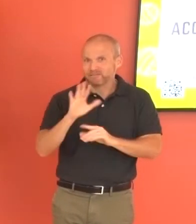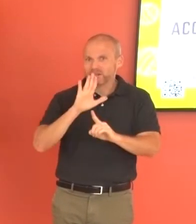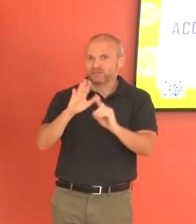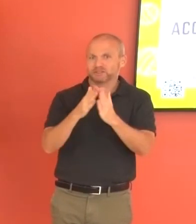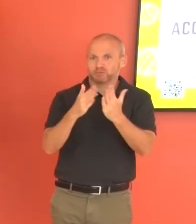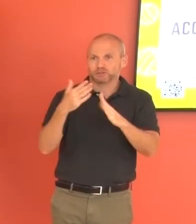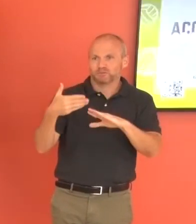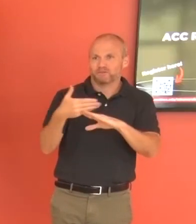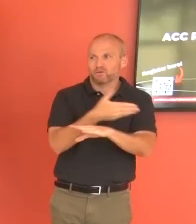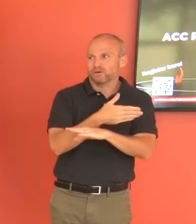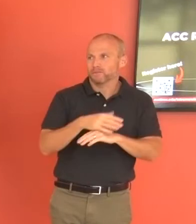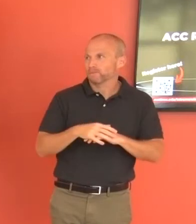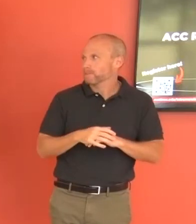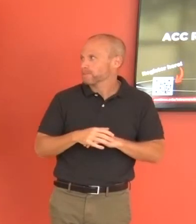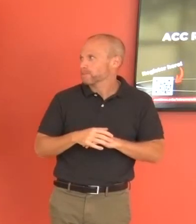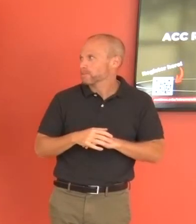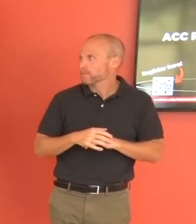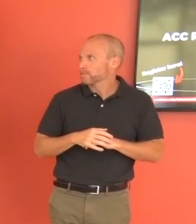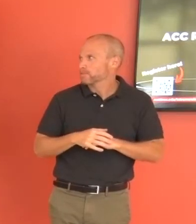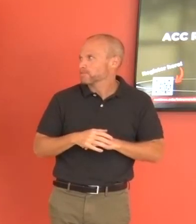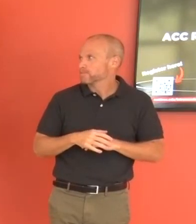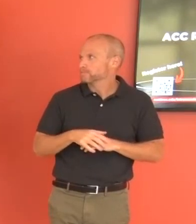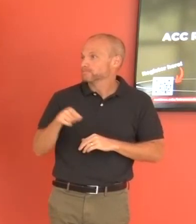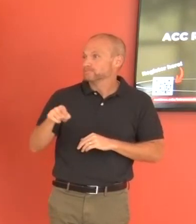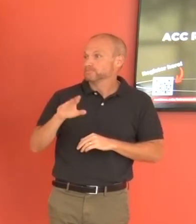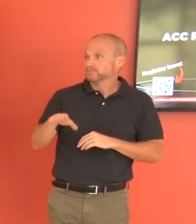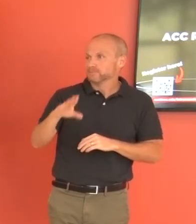haven't. Okay. This is actually the son.